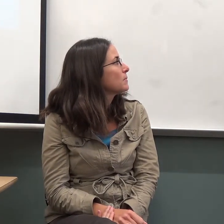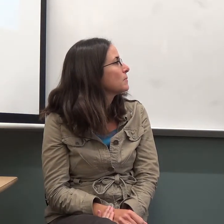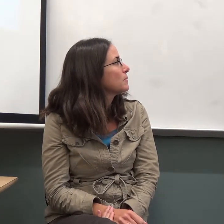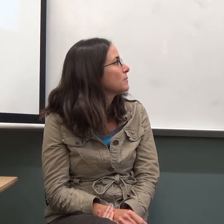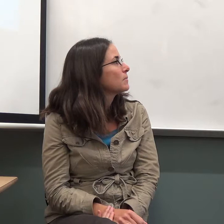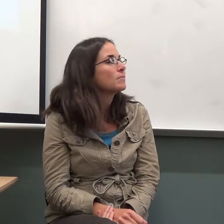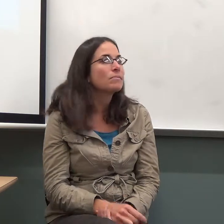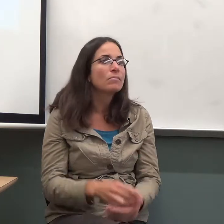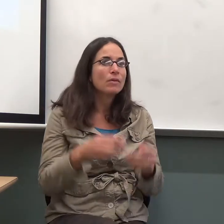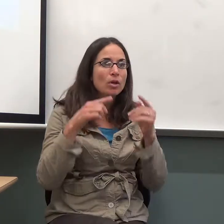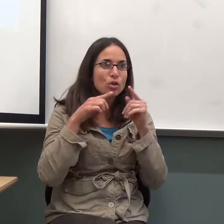Halloween,